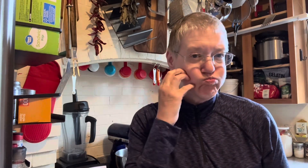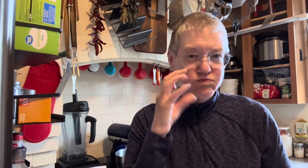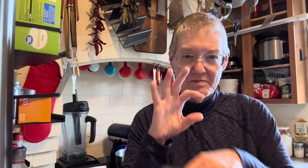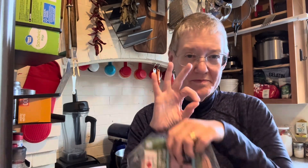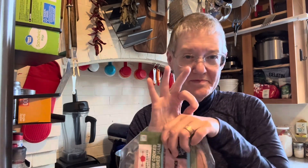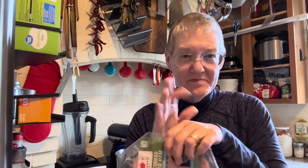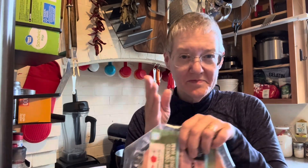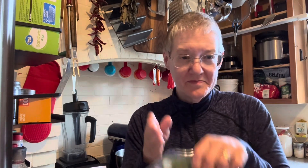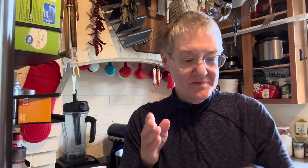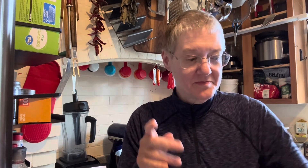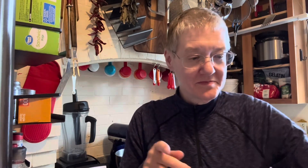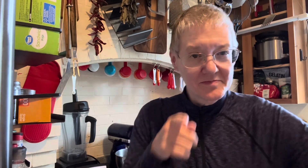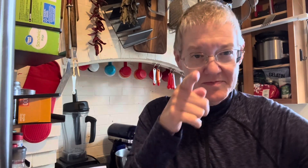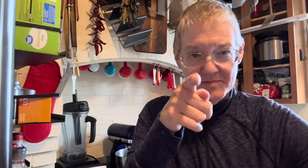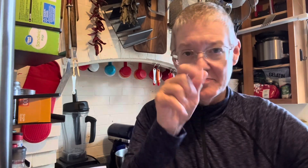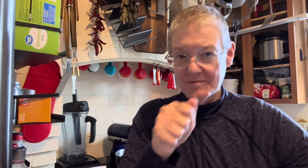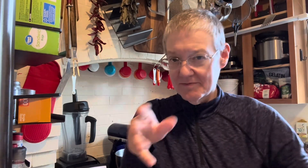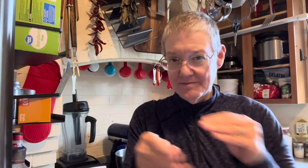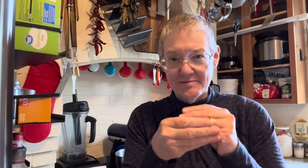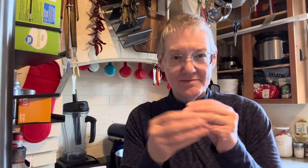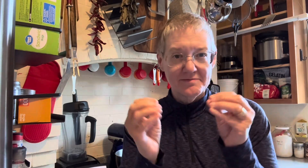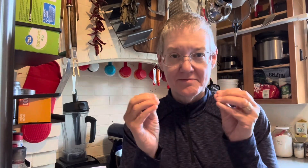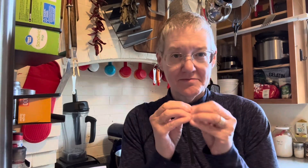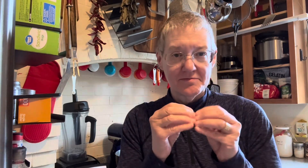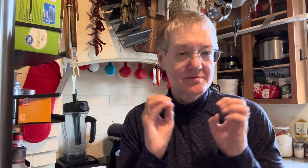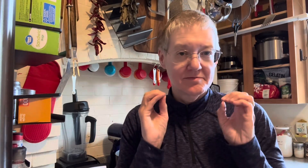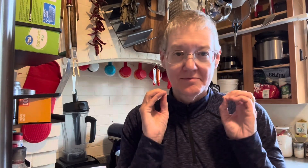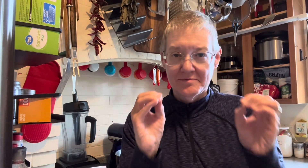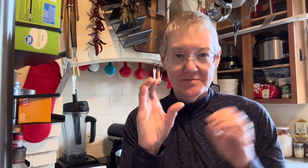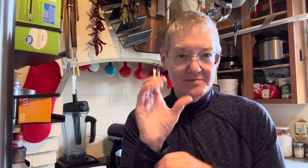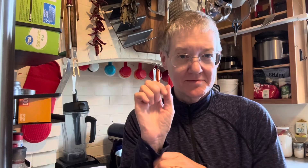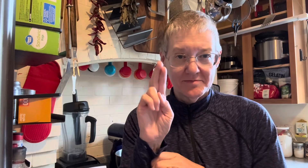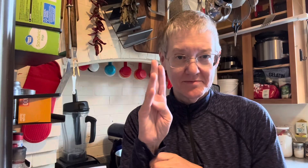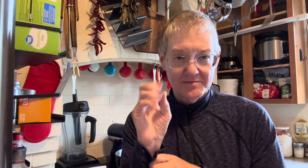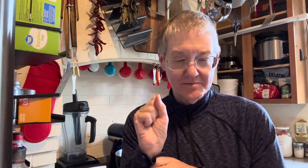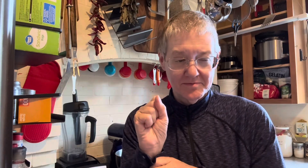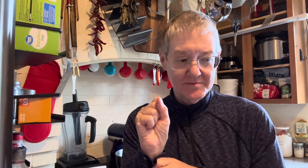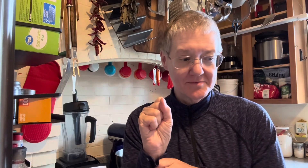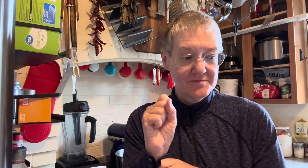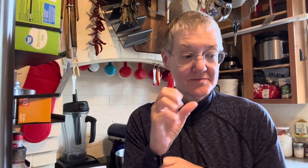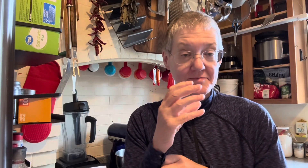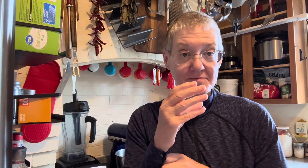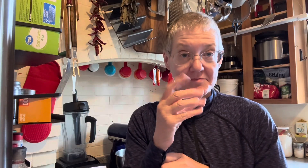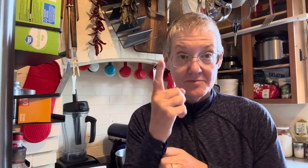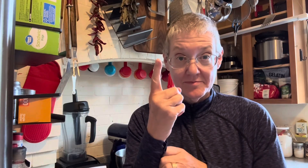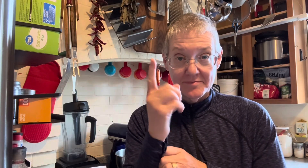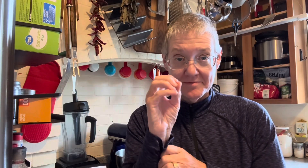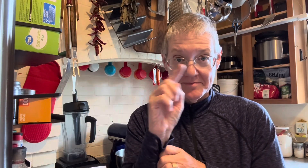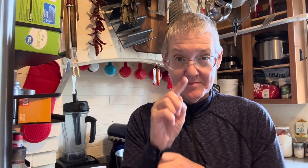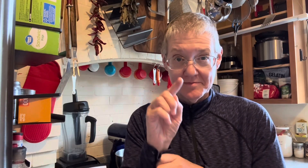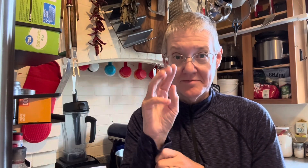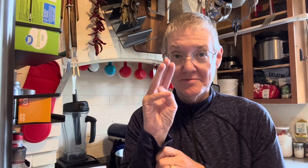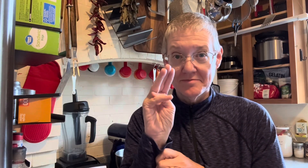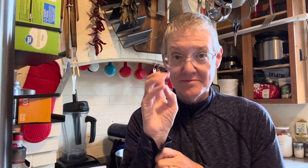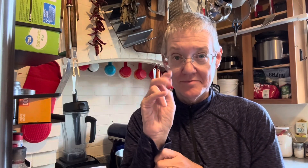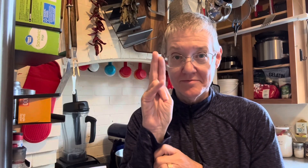Dale's not a big thick meat guy, but you can add more meat to this if you want, because there are no carbs in the ham. And